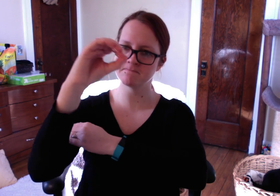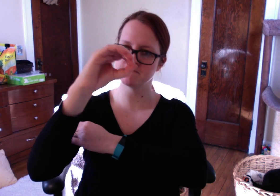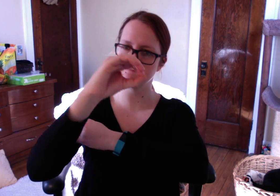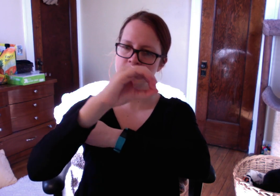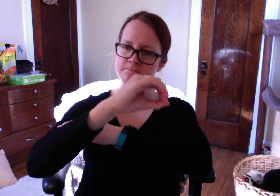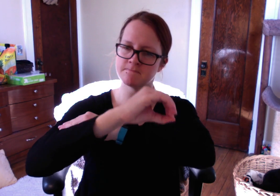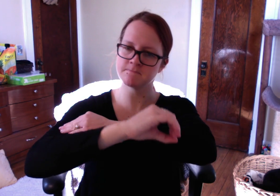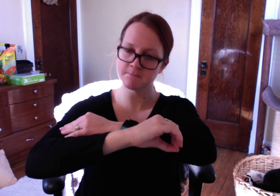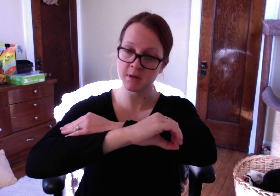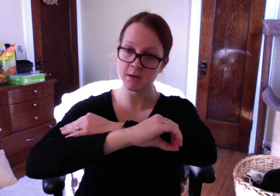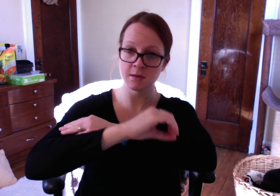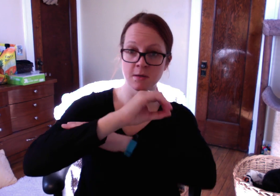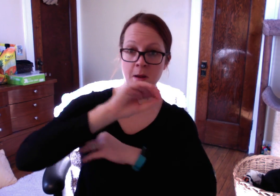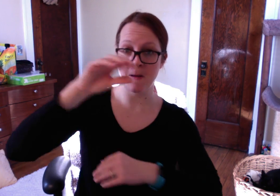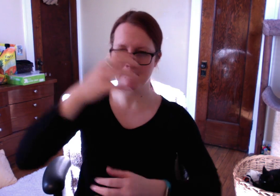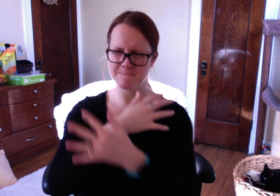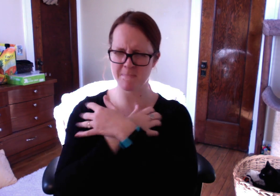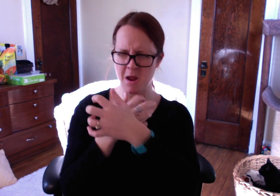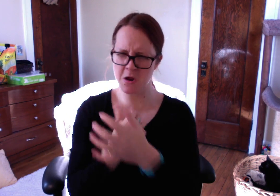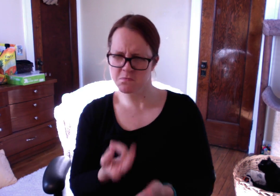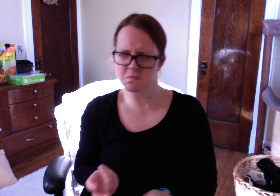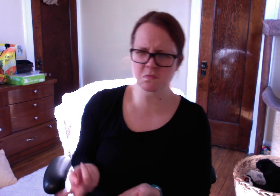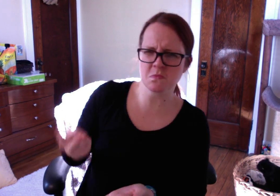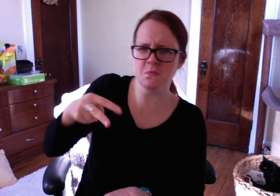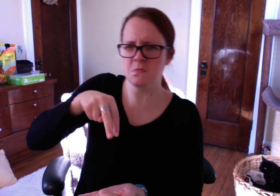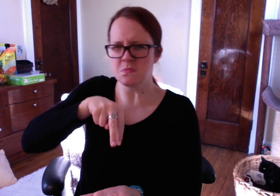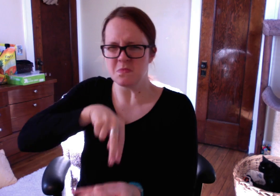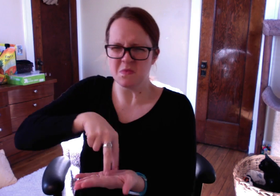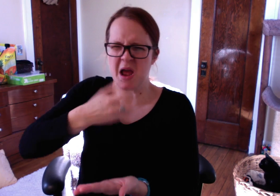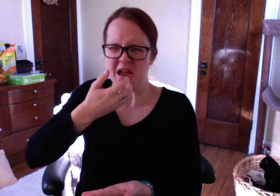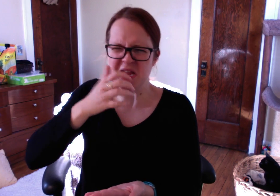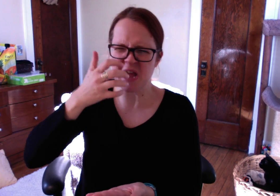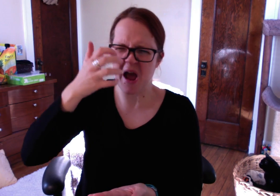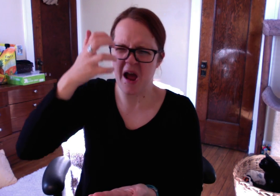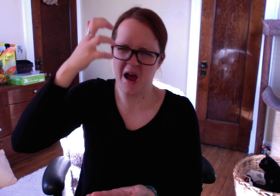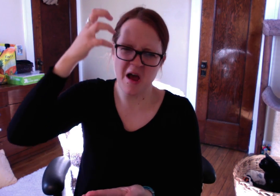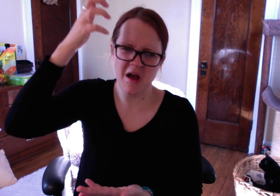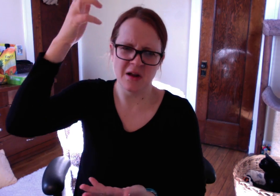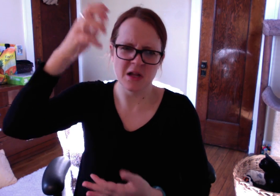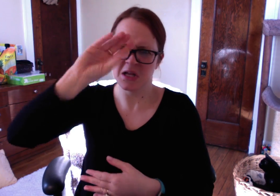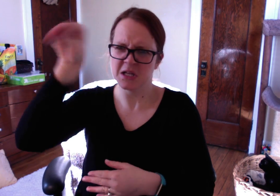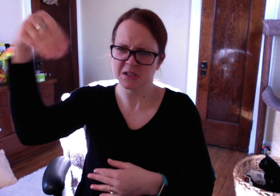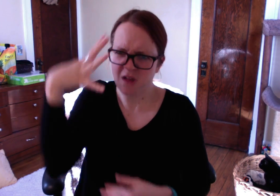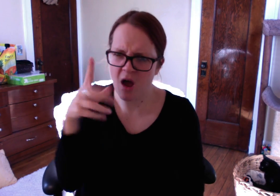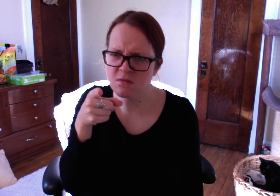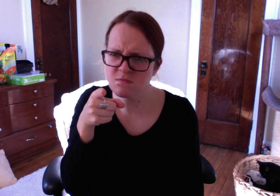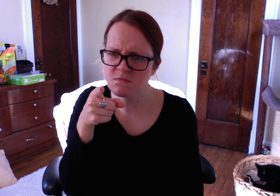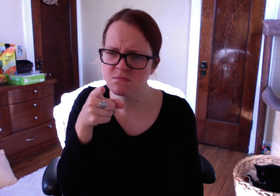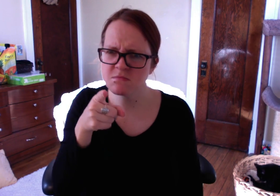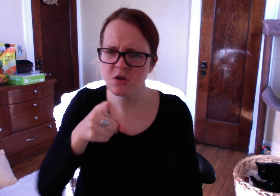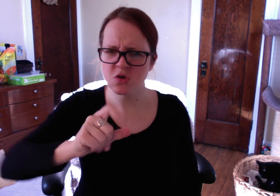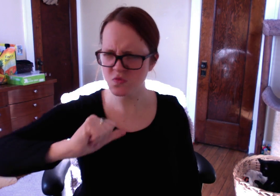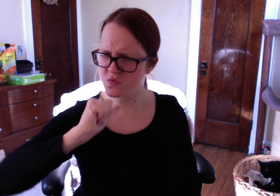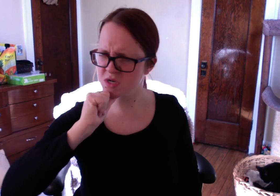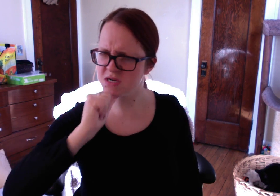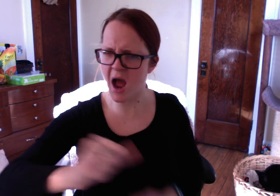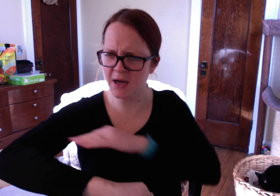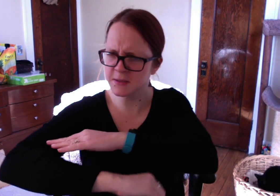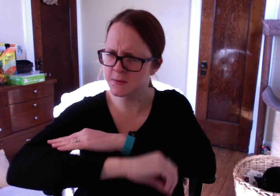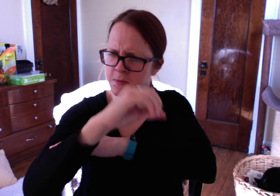his full height and spoke in a loud voice. Sun, do not come up tomorrow.